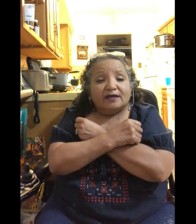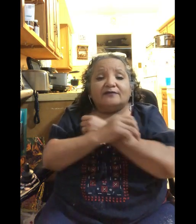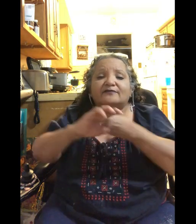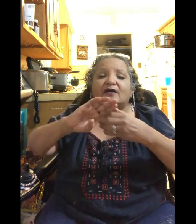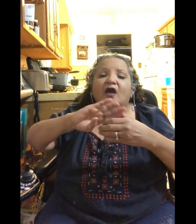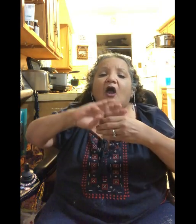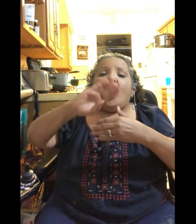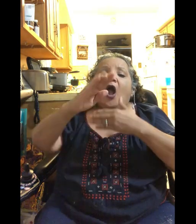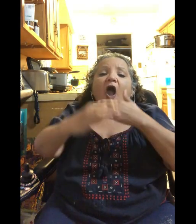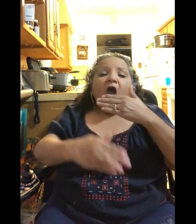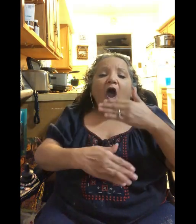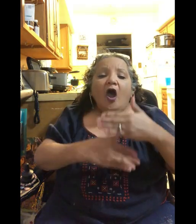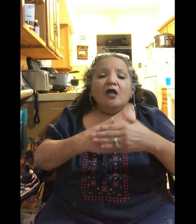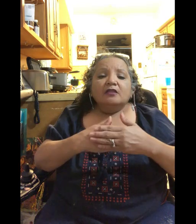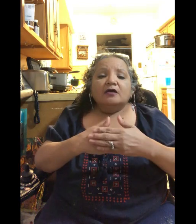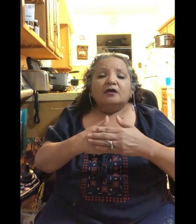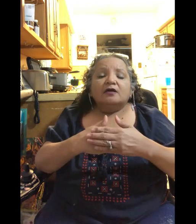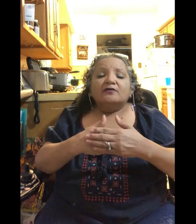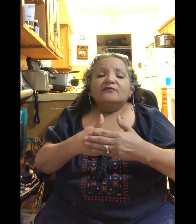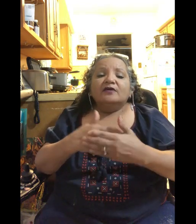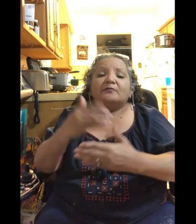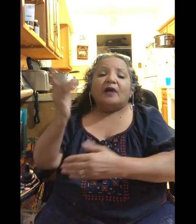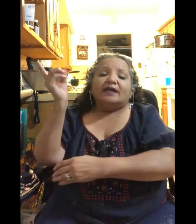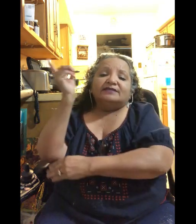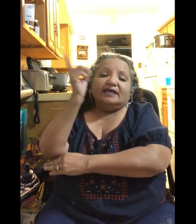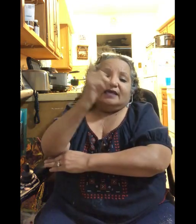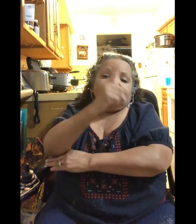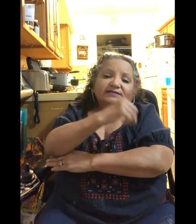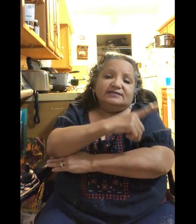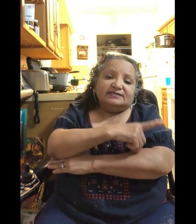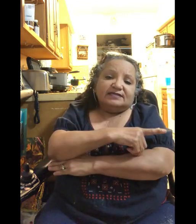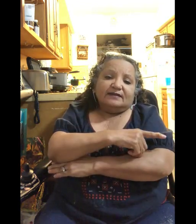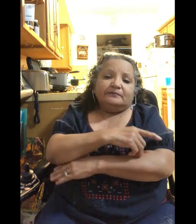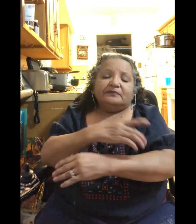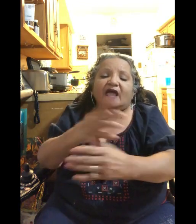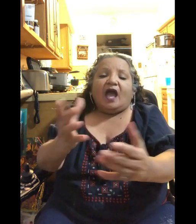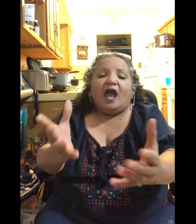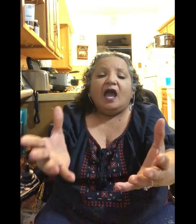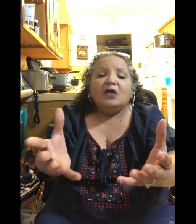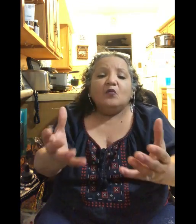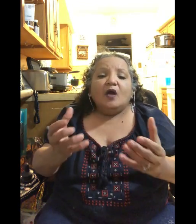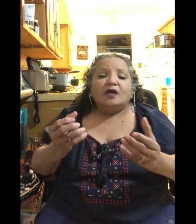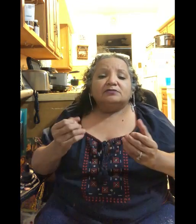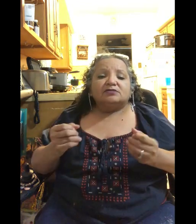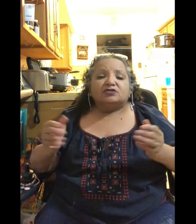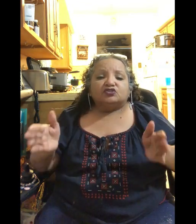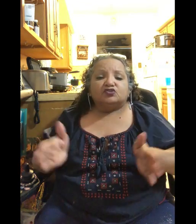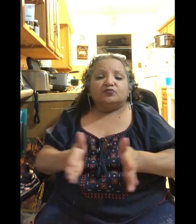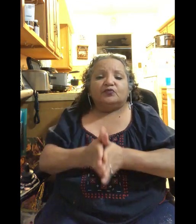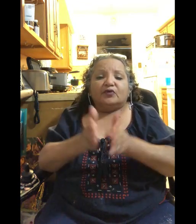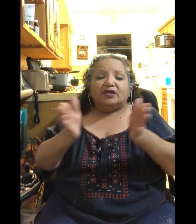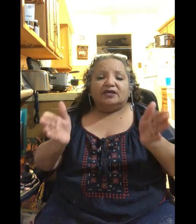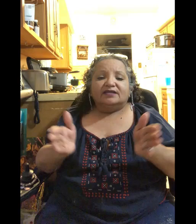love. All of my days I want to